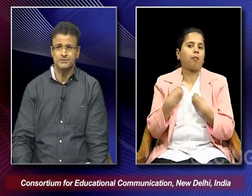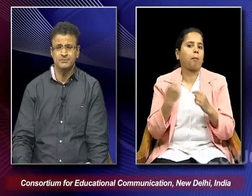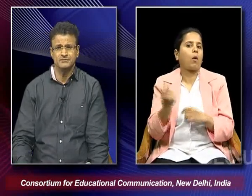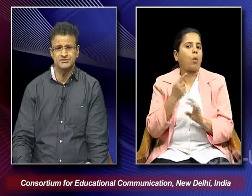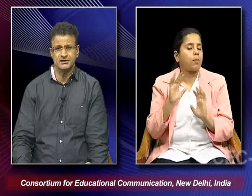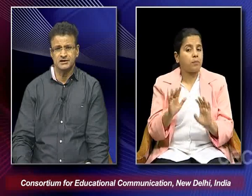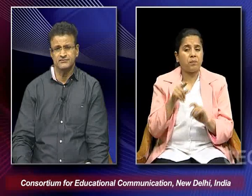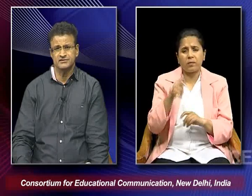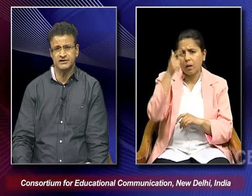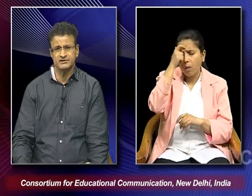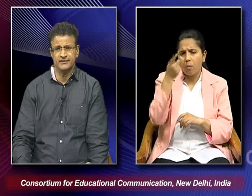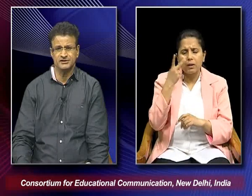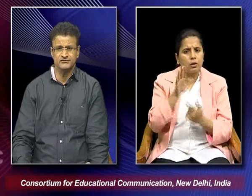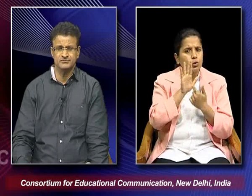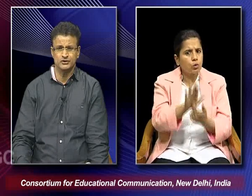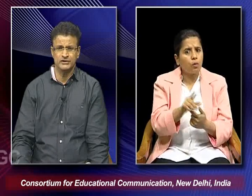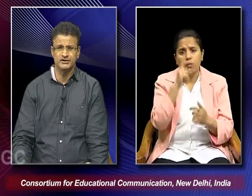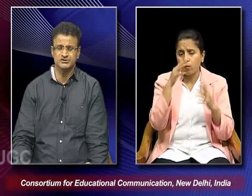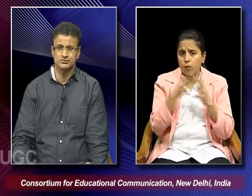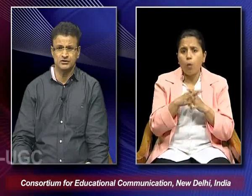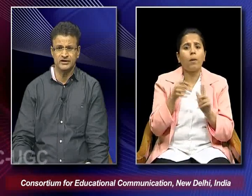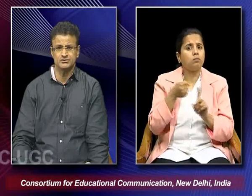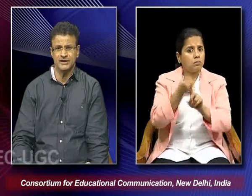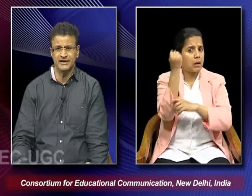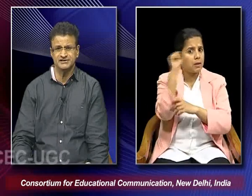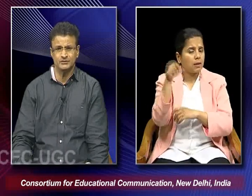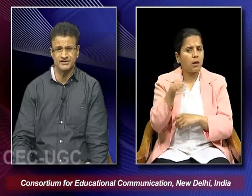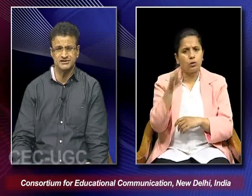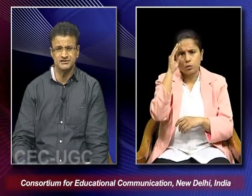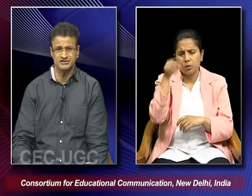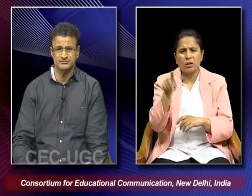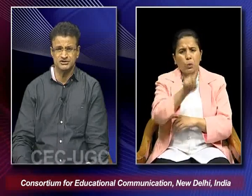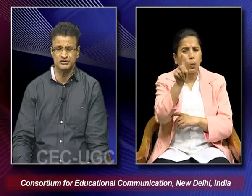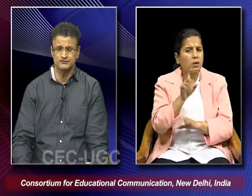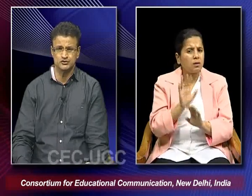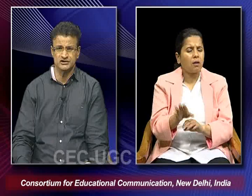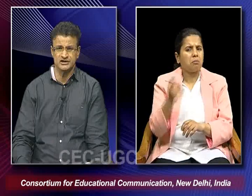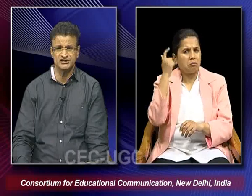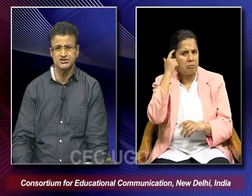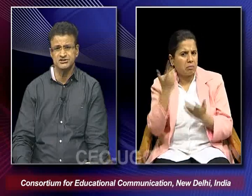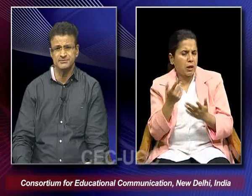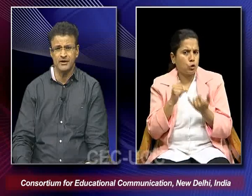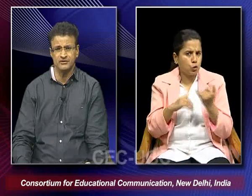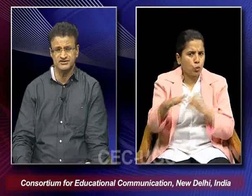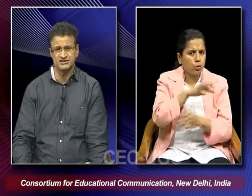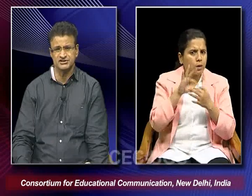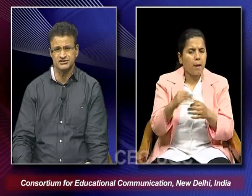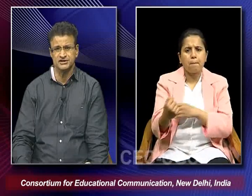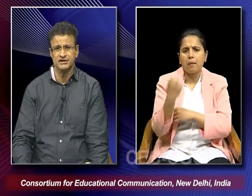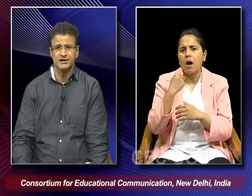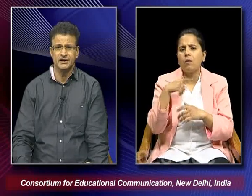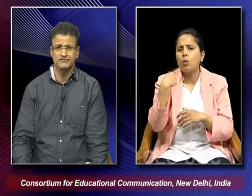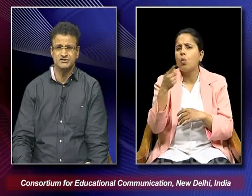the problems confronting the feminist film theory is to contextualize and question the assumptions of social relations and the power